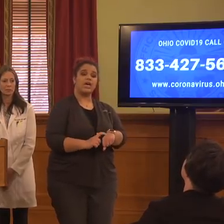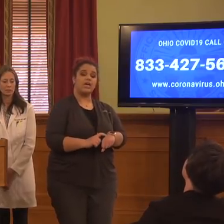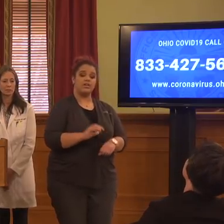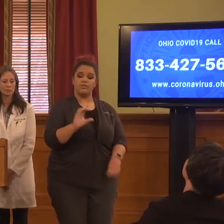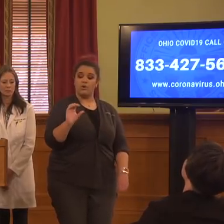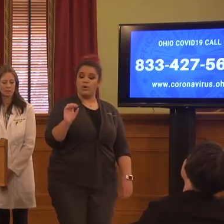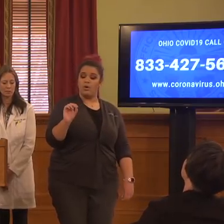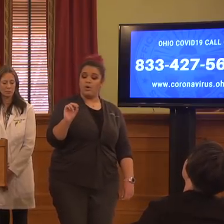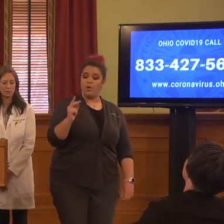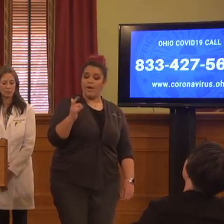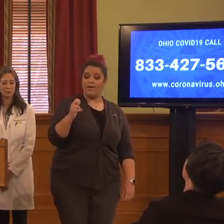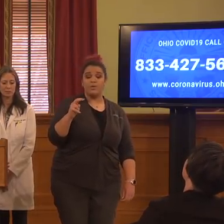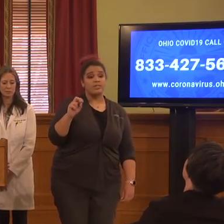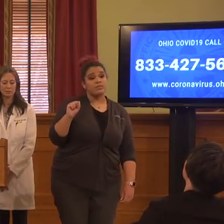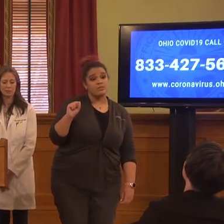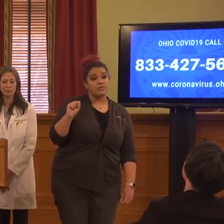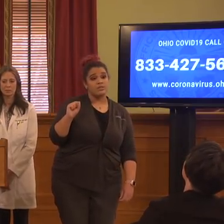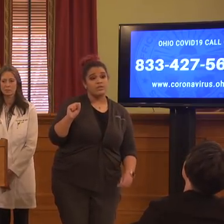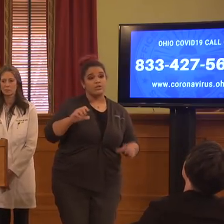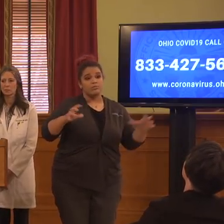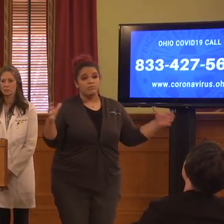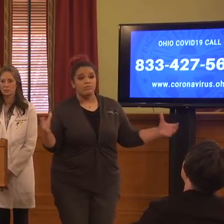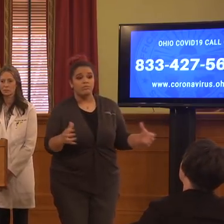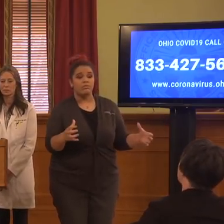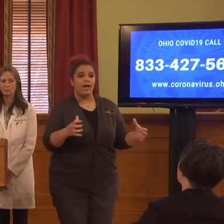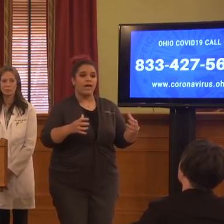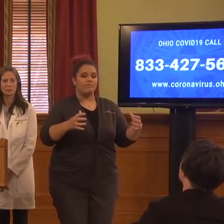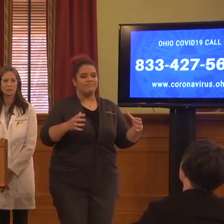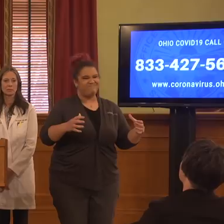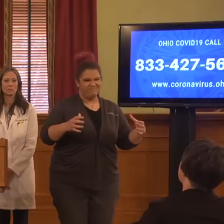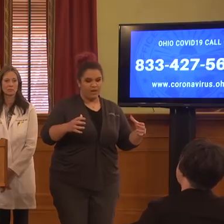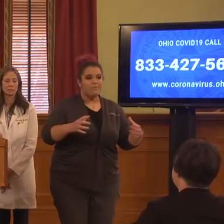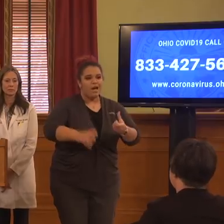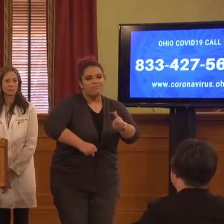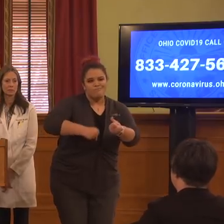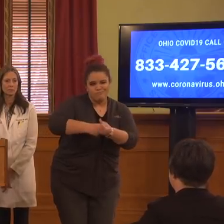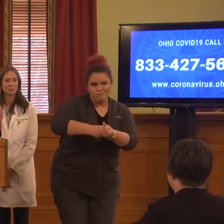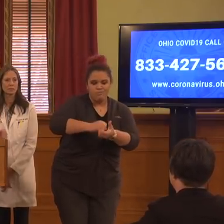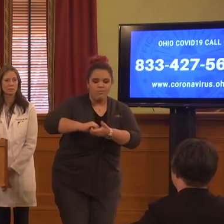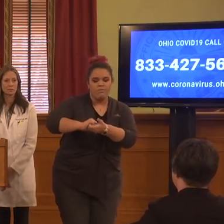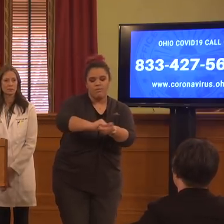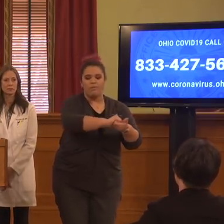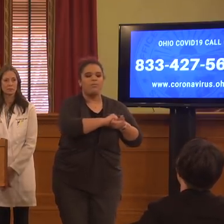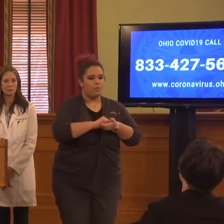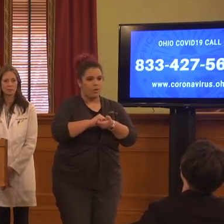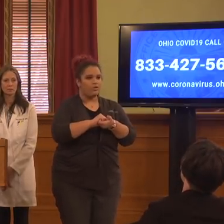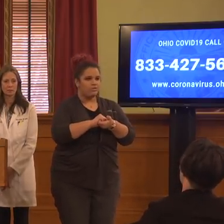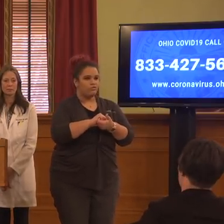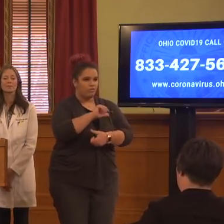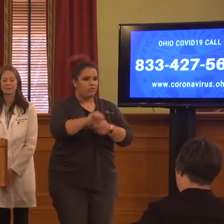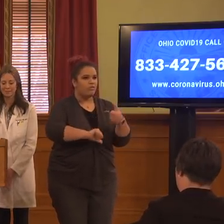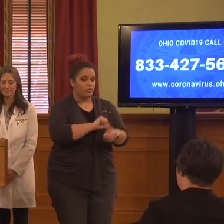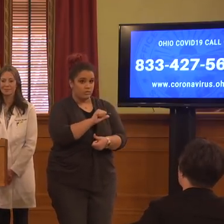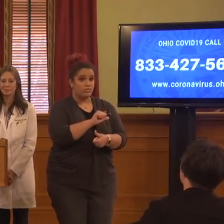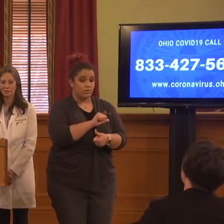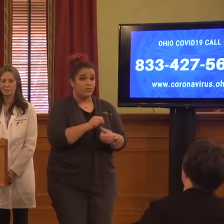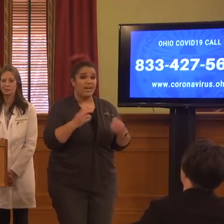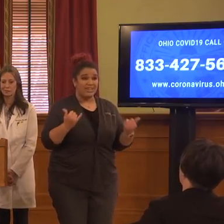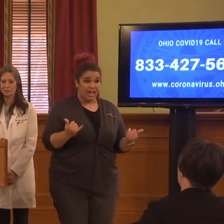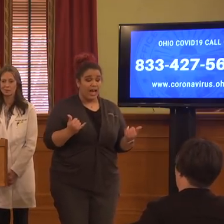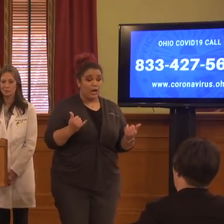expect Ohioans to do this, and we will get through it. There is going to be light at the end, but it's going to get darker